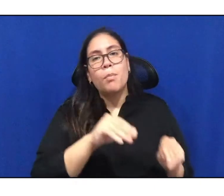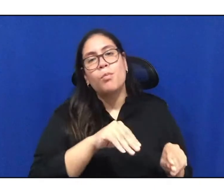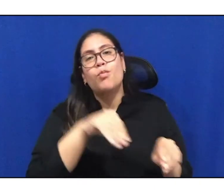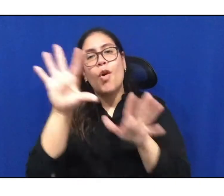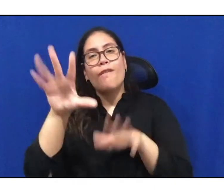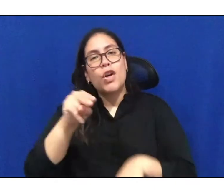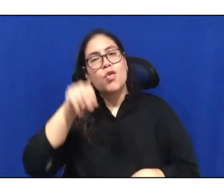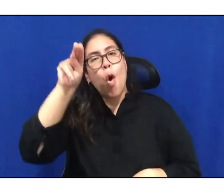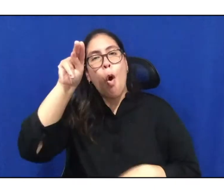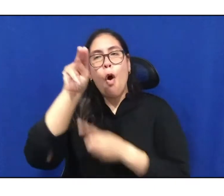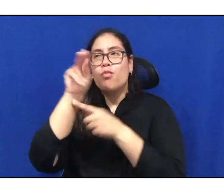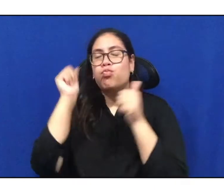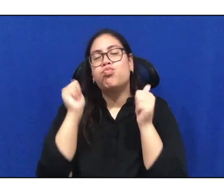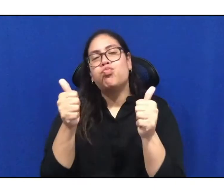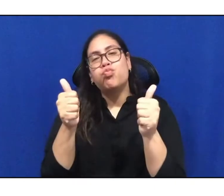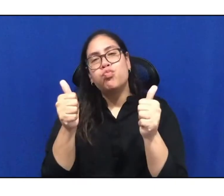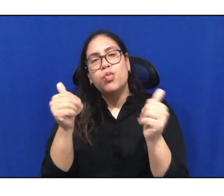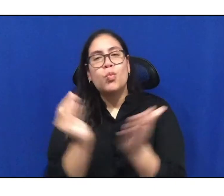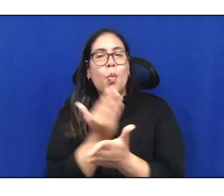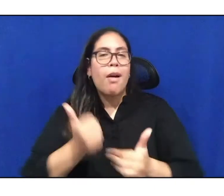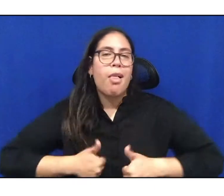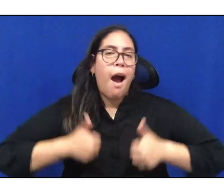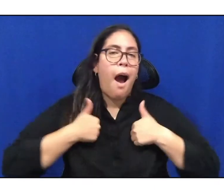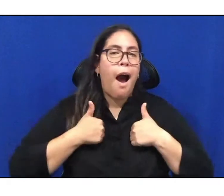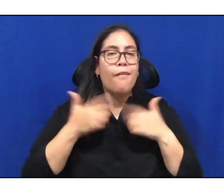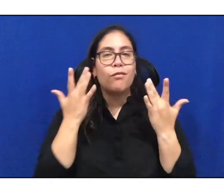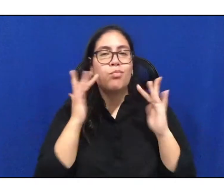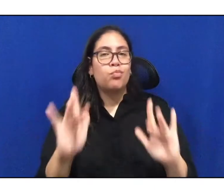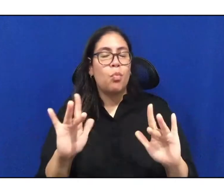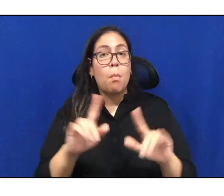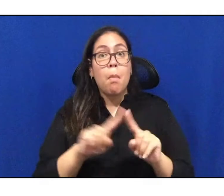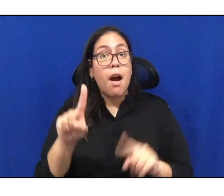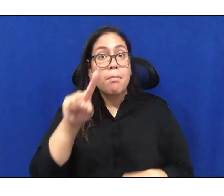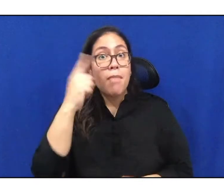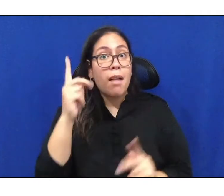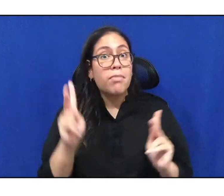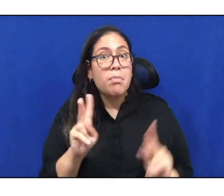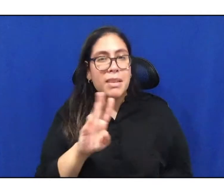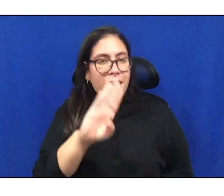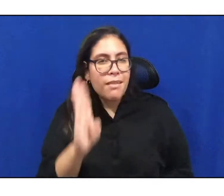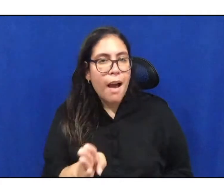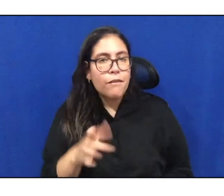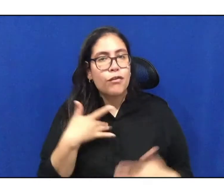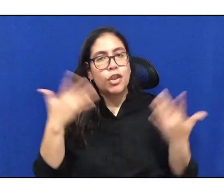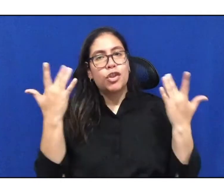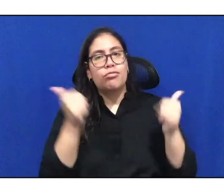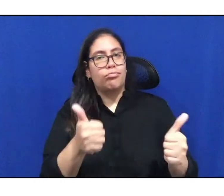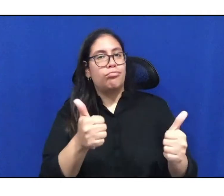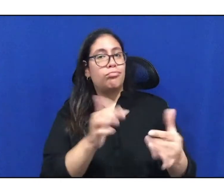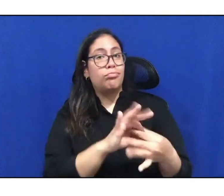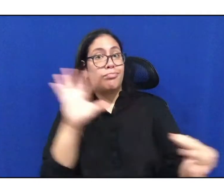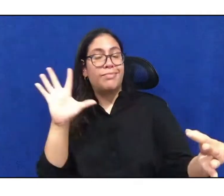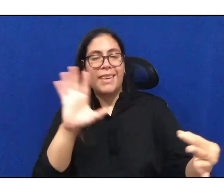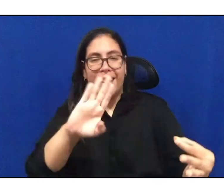North where it's all good. But for Black people, it's never a clean break. And it's never been a clean